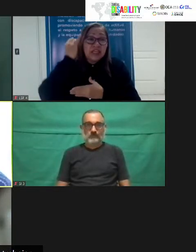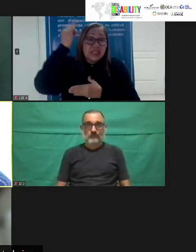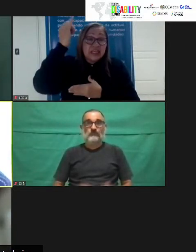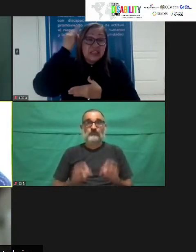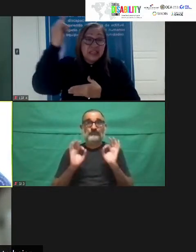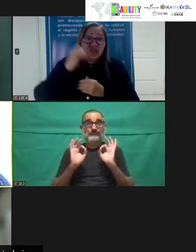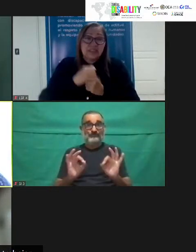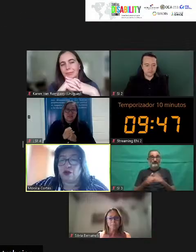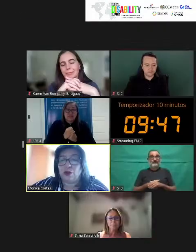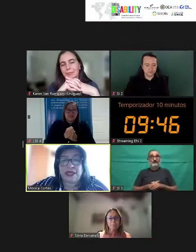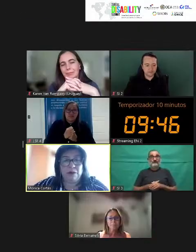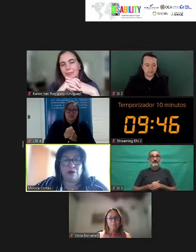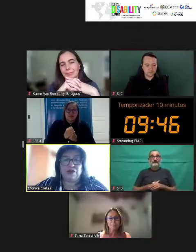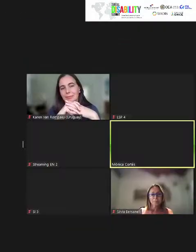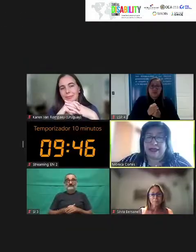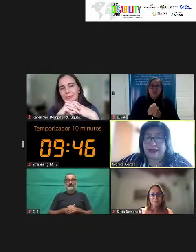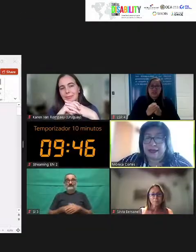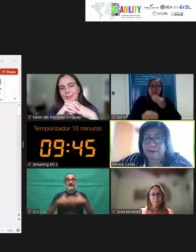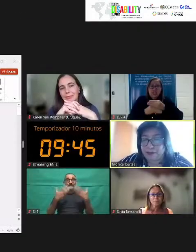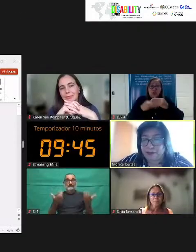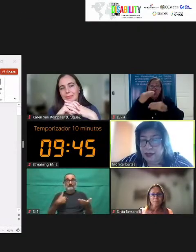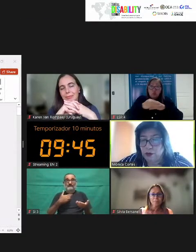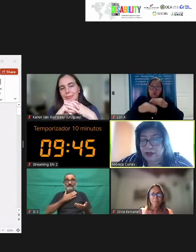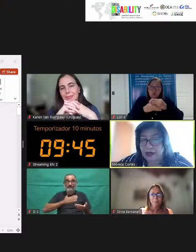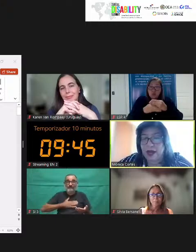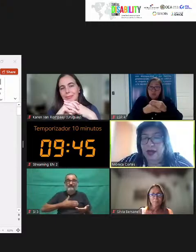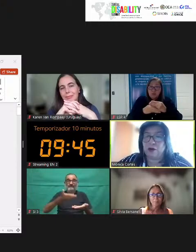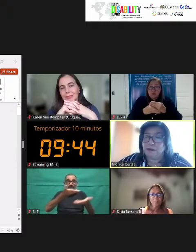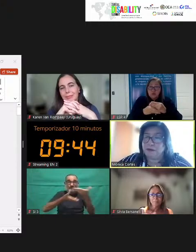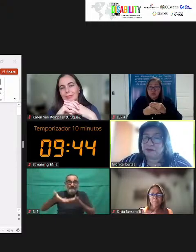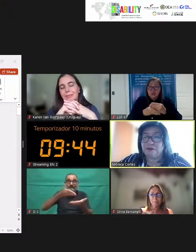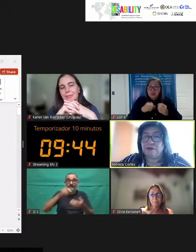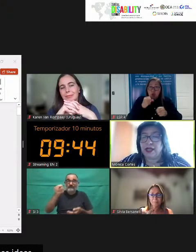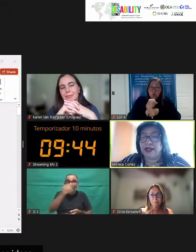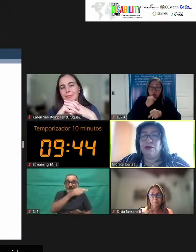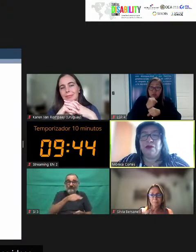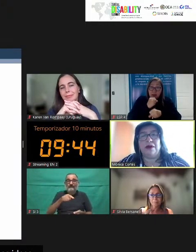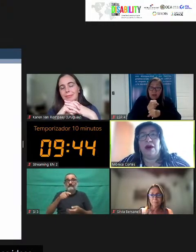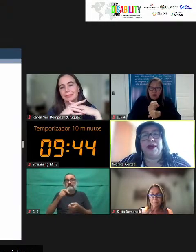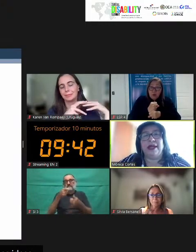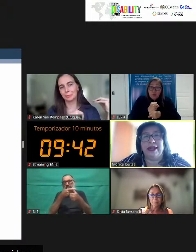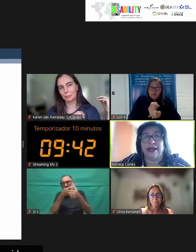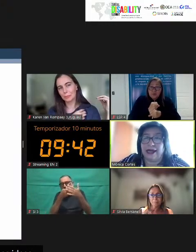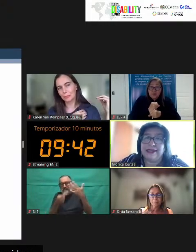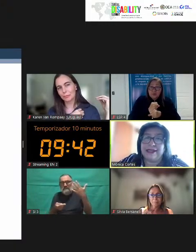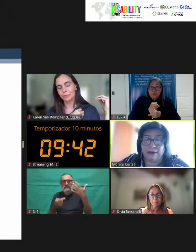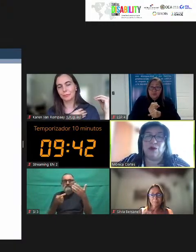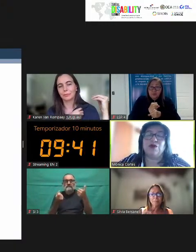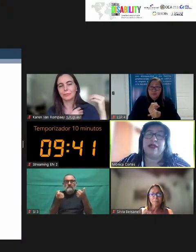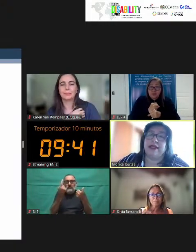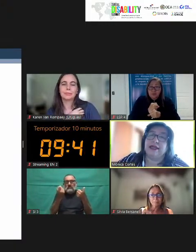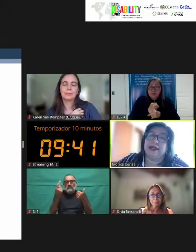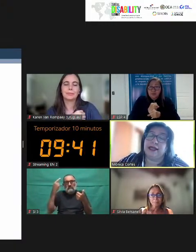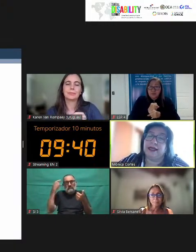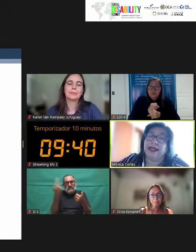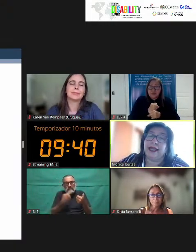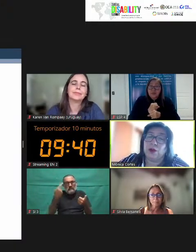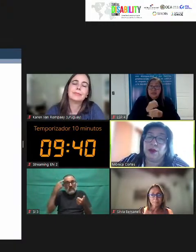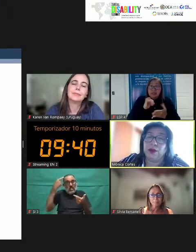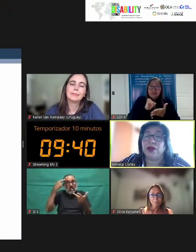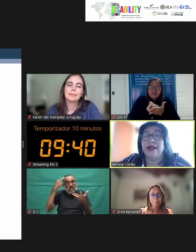to share some ideas with you ideas that we put together in a